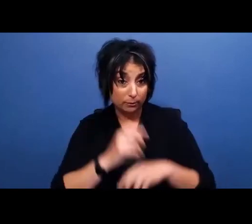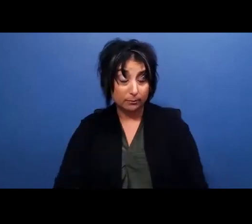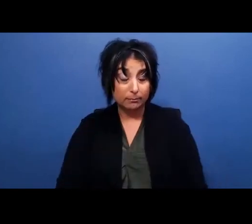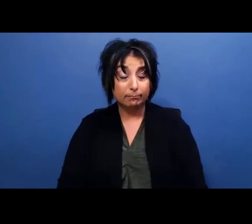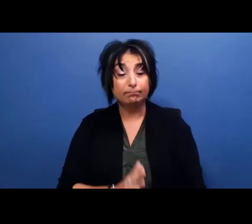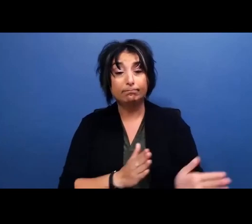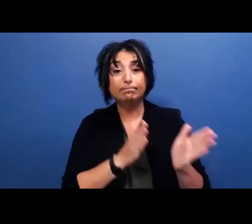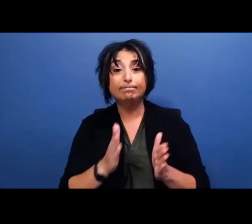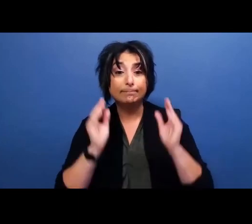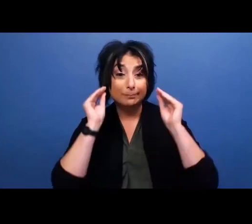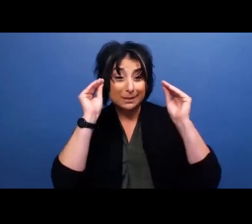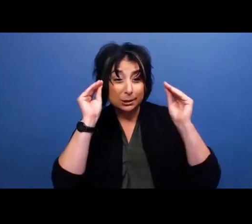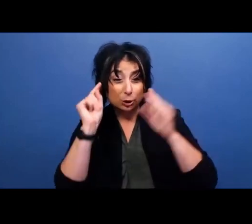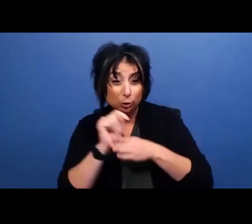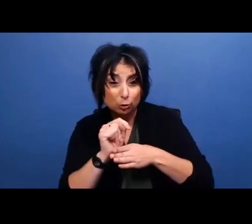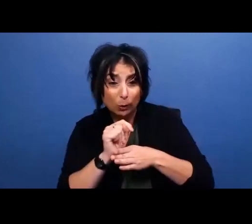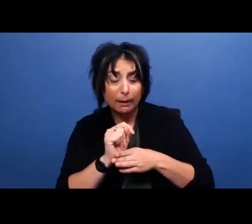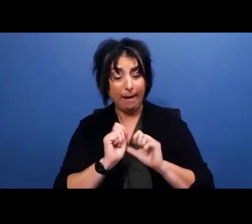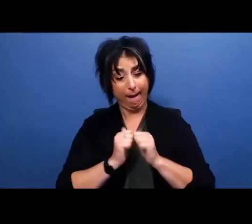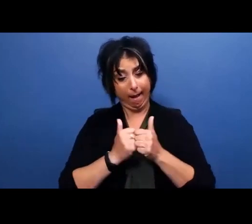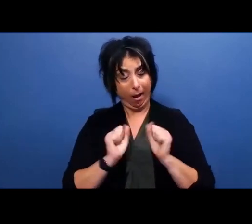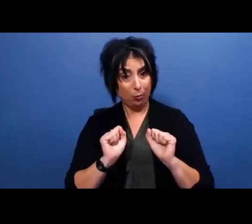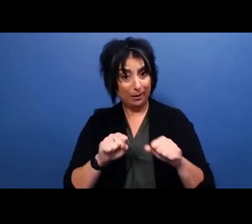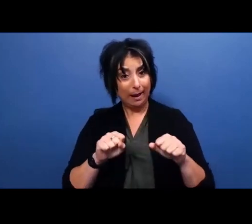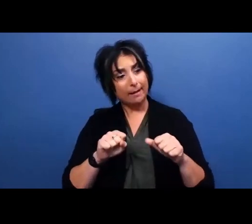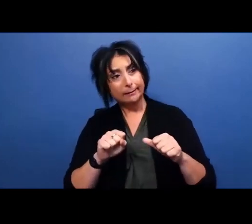teacher training, and how we can have teachers be